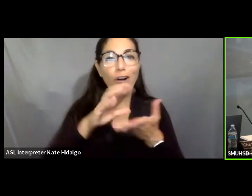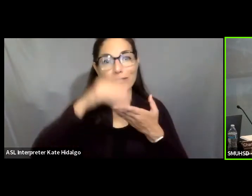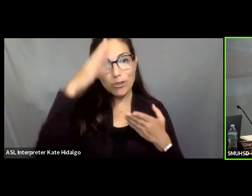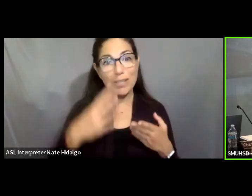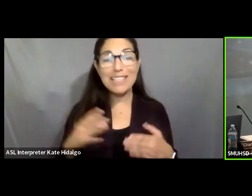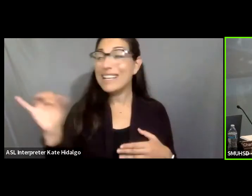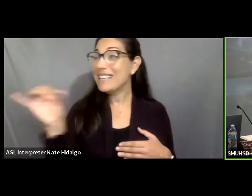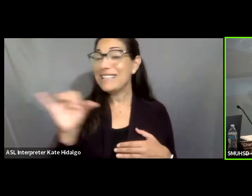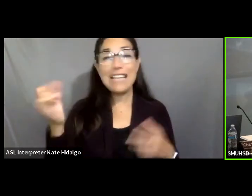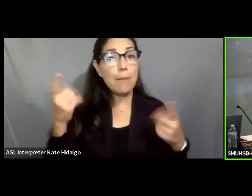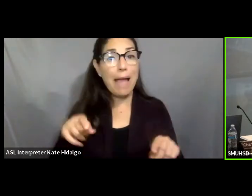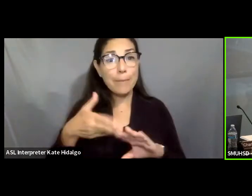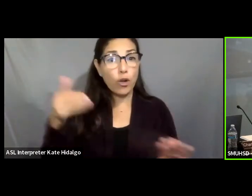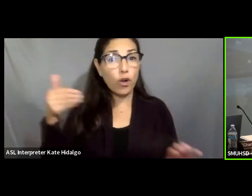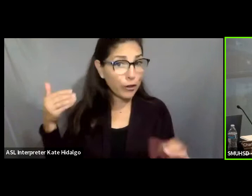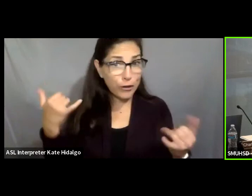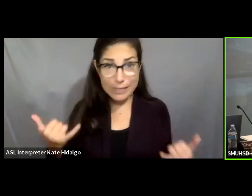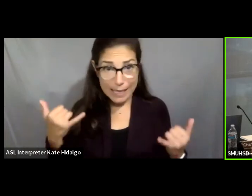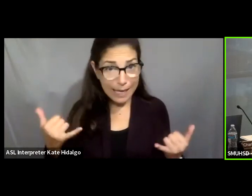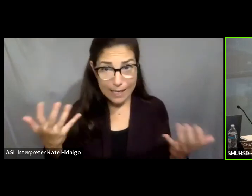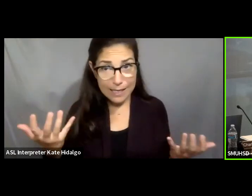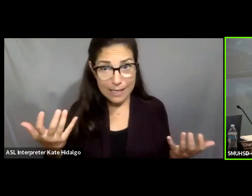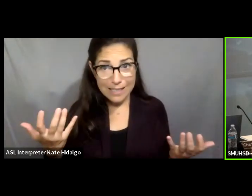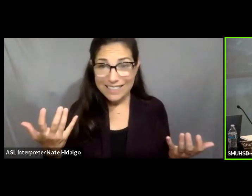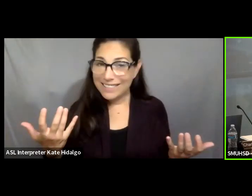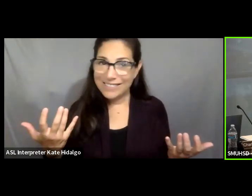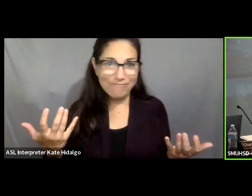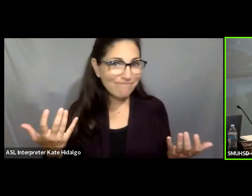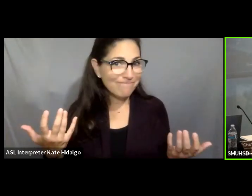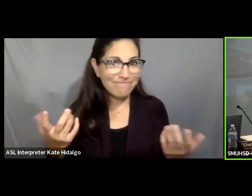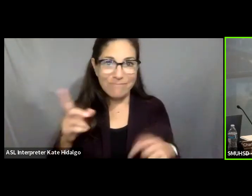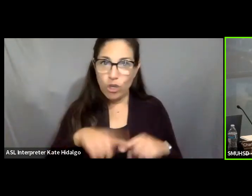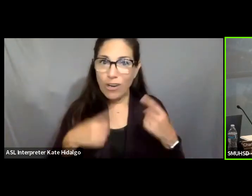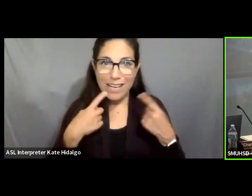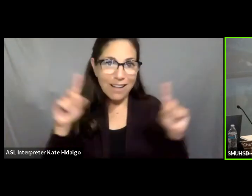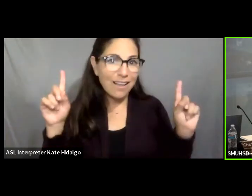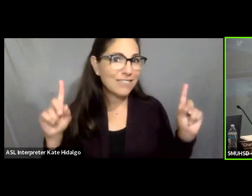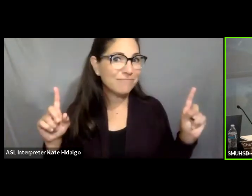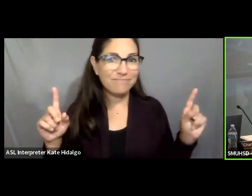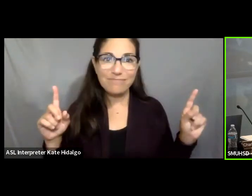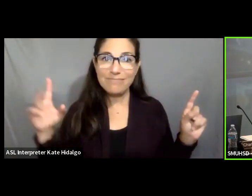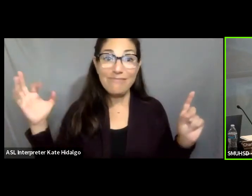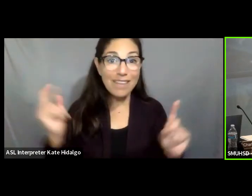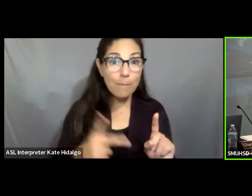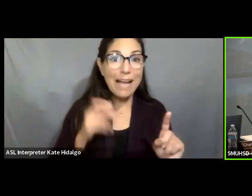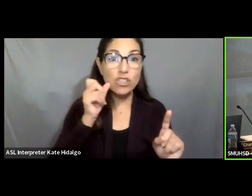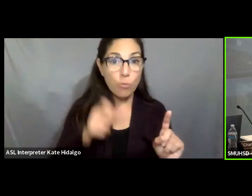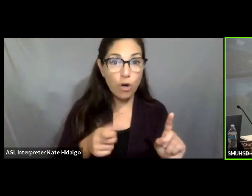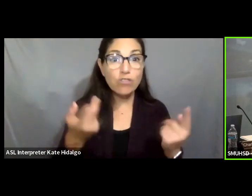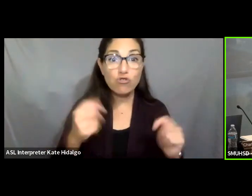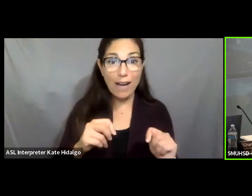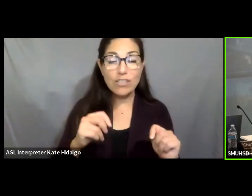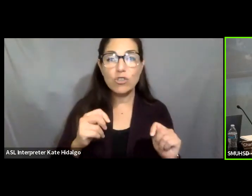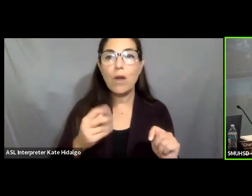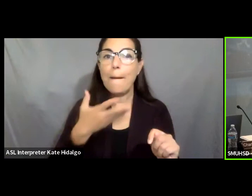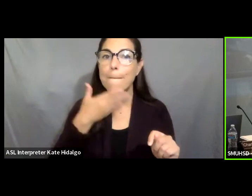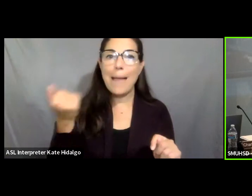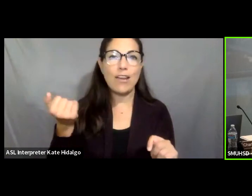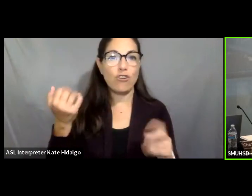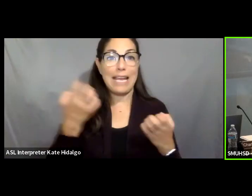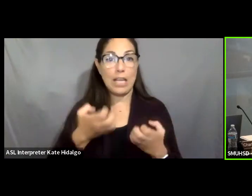same thing earlier today, and we were not successful today. So we're coming back tomorrow with some higher grade